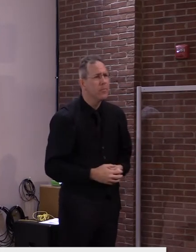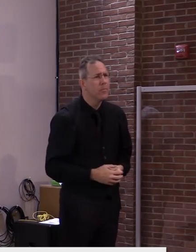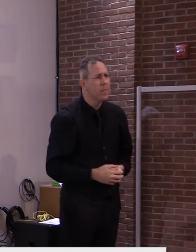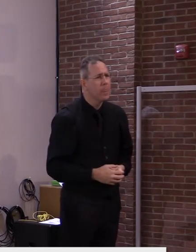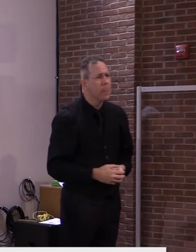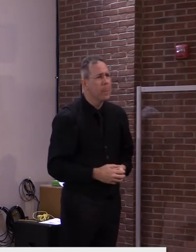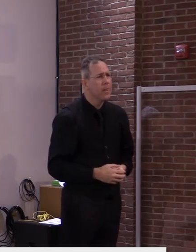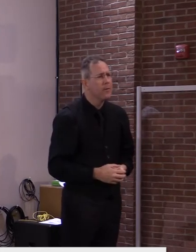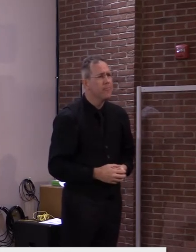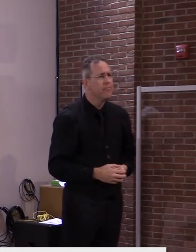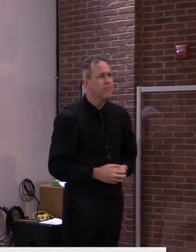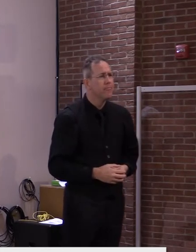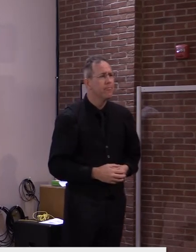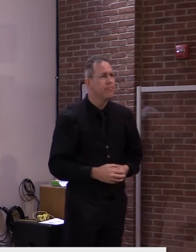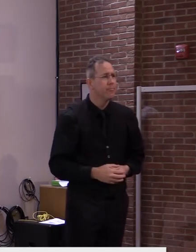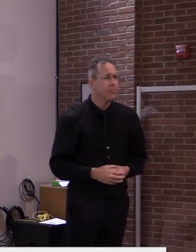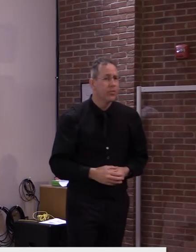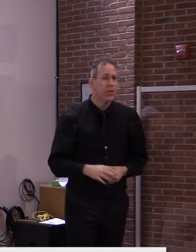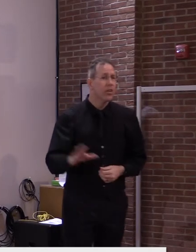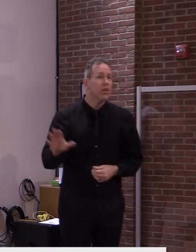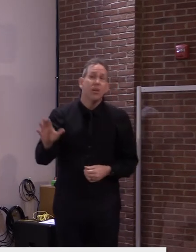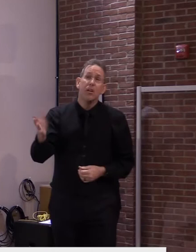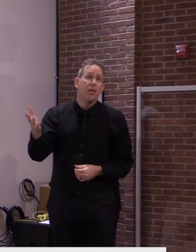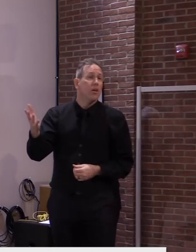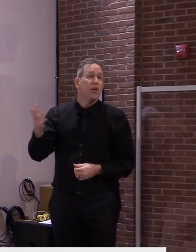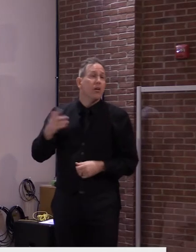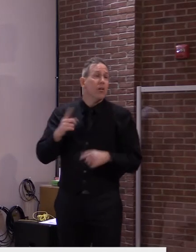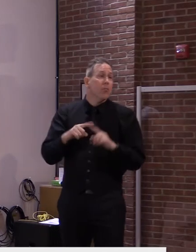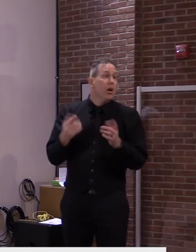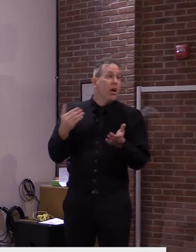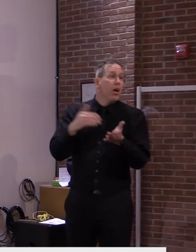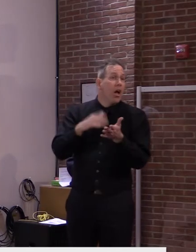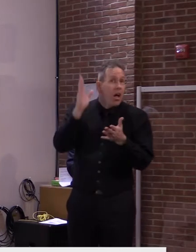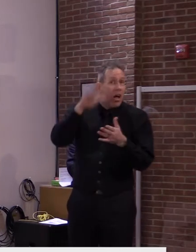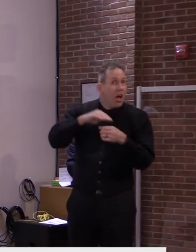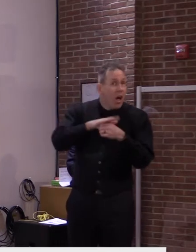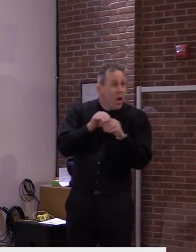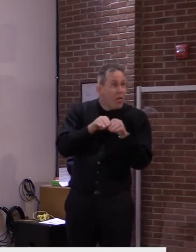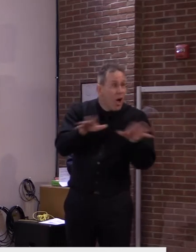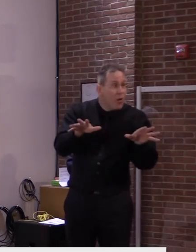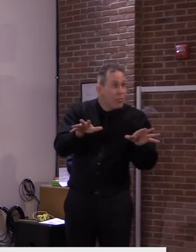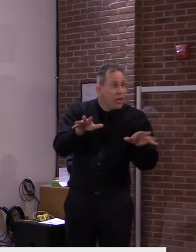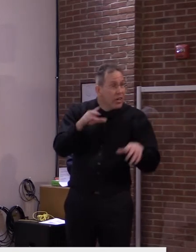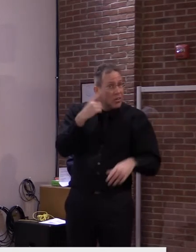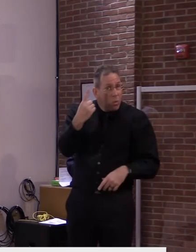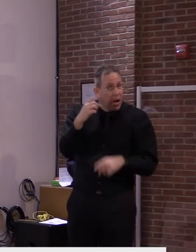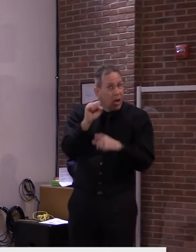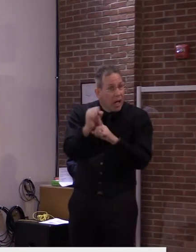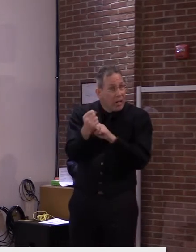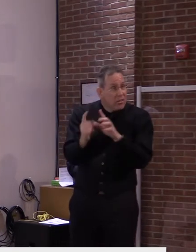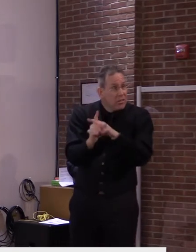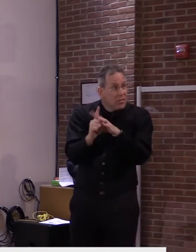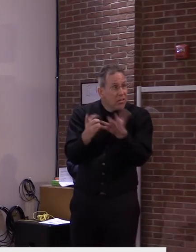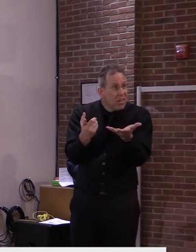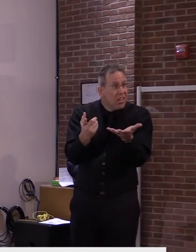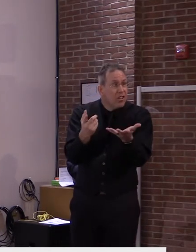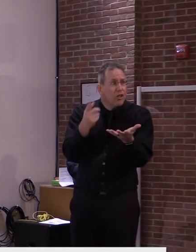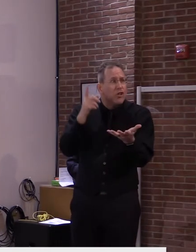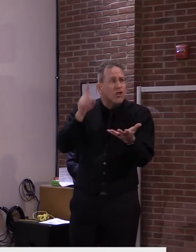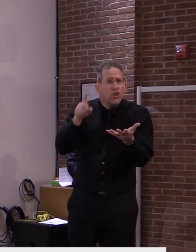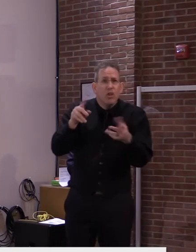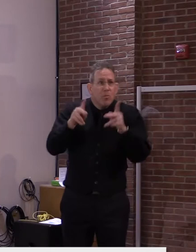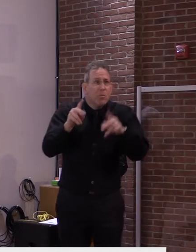But again, these are outbreaks. These are not single cases. And shouldn't people in the Springfield area have the right to